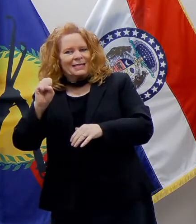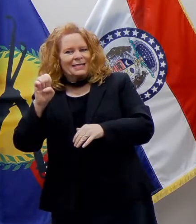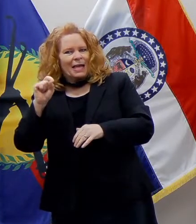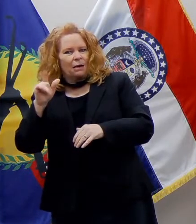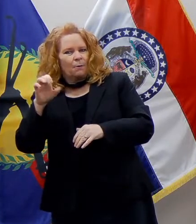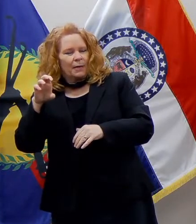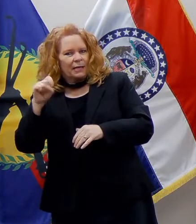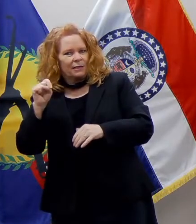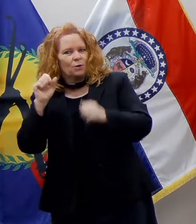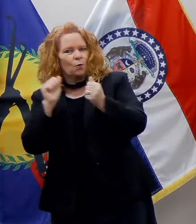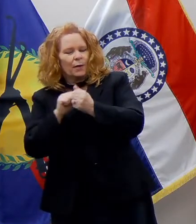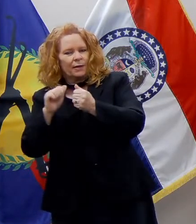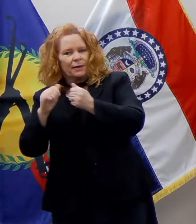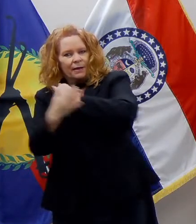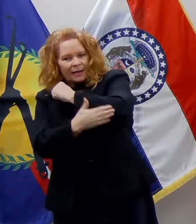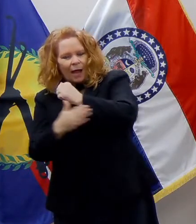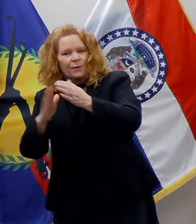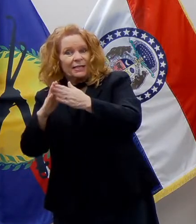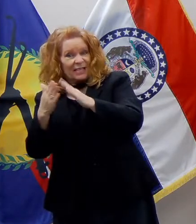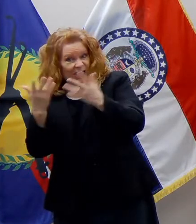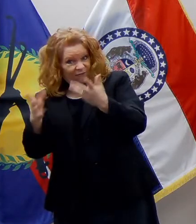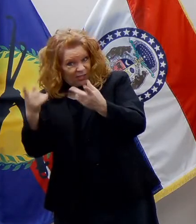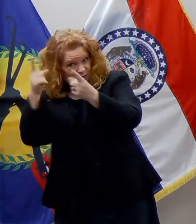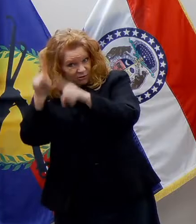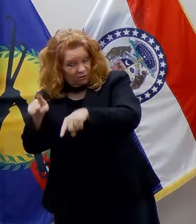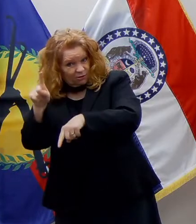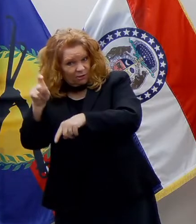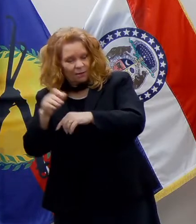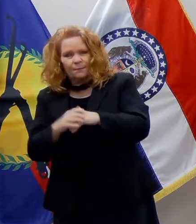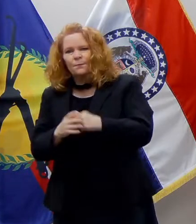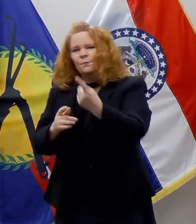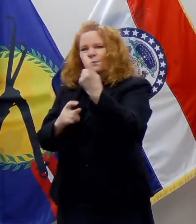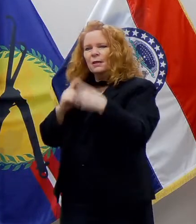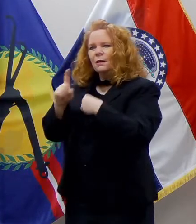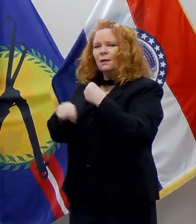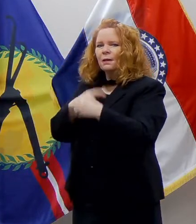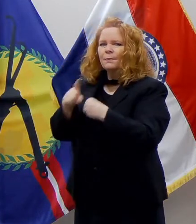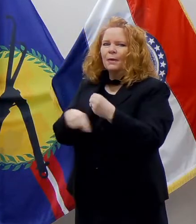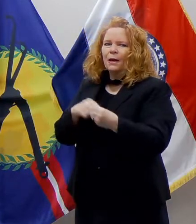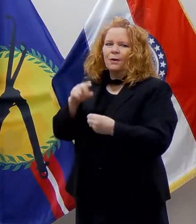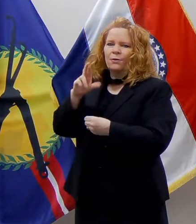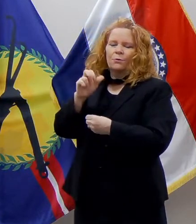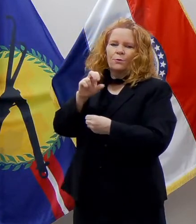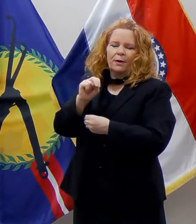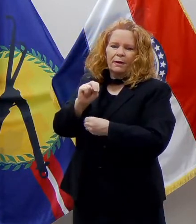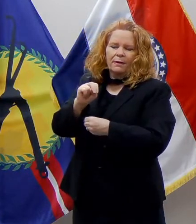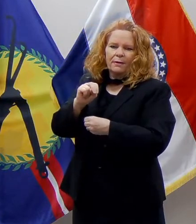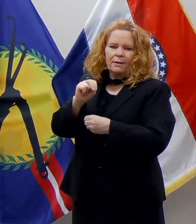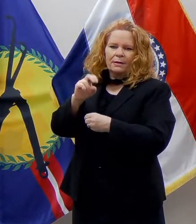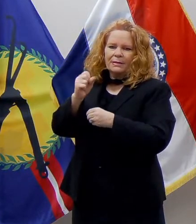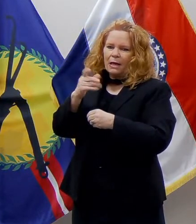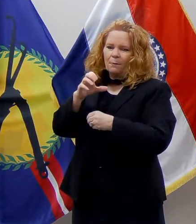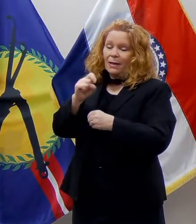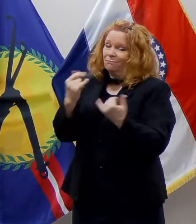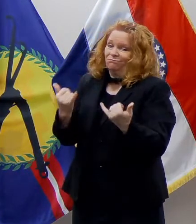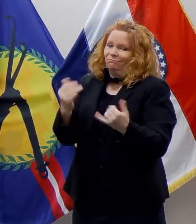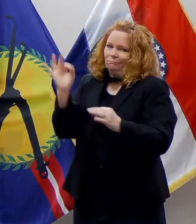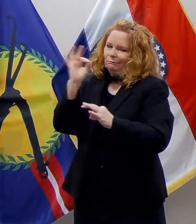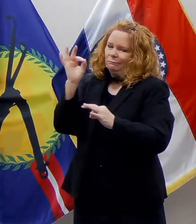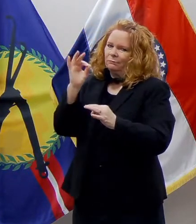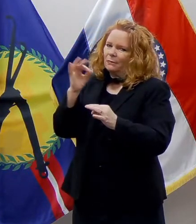and RSA have reached an agreement? The question is about the Rams settlement, and at this time I don't have an update for